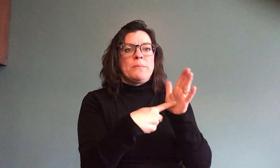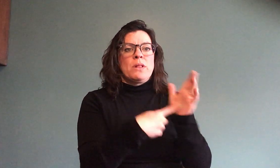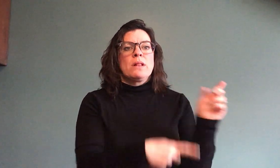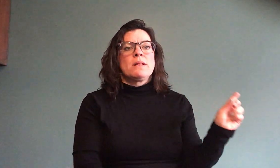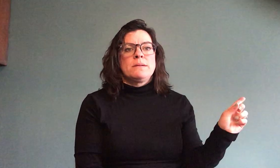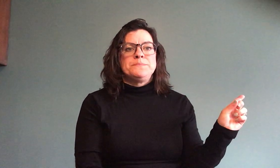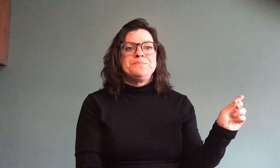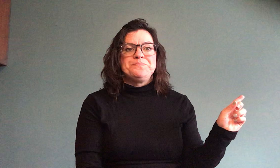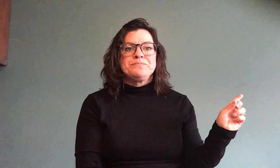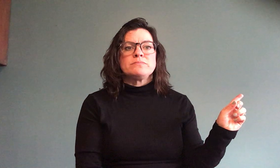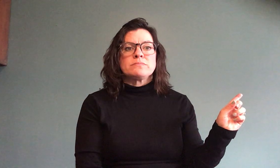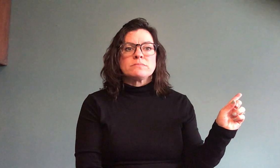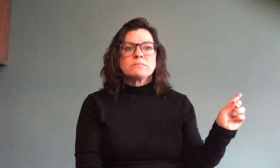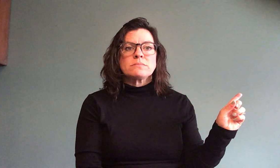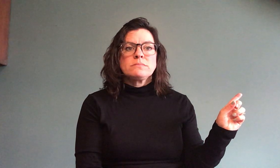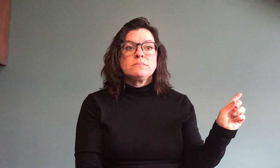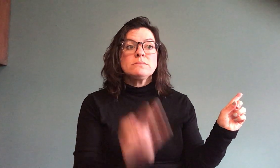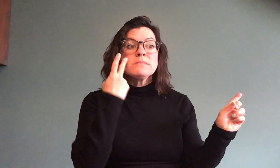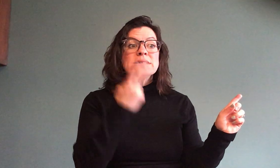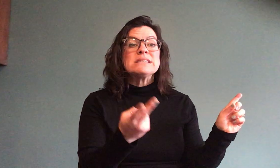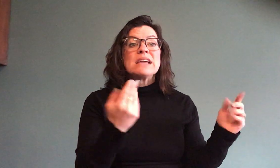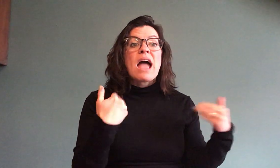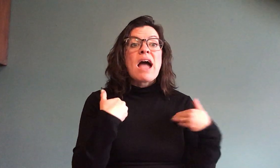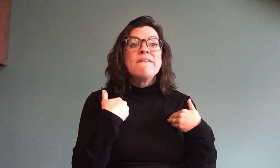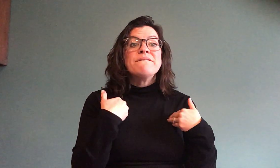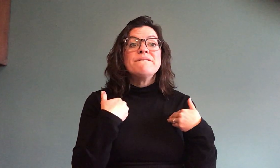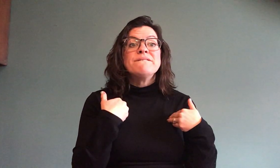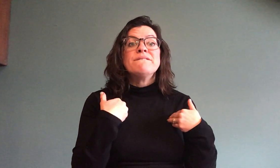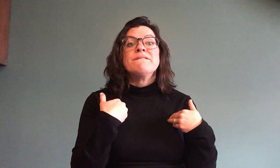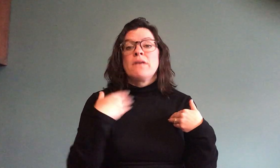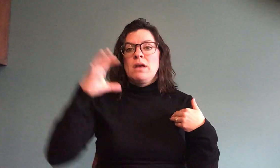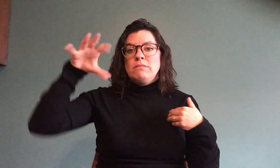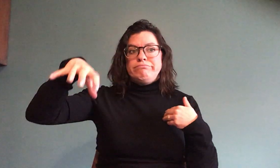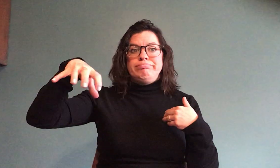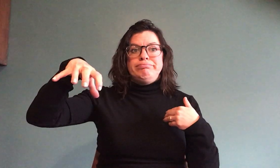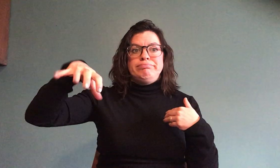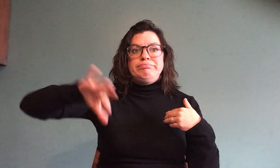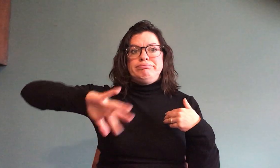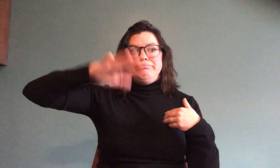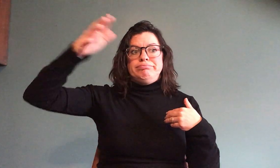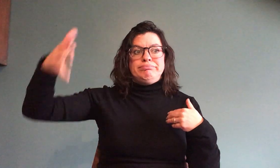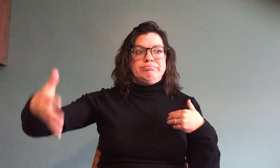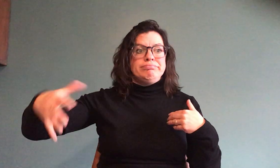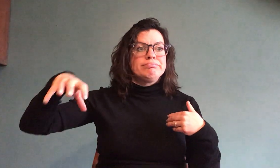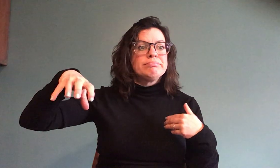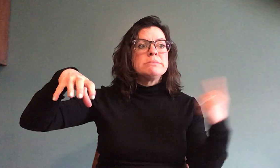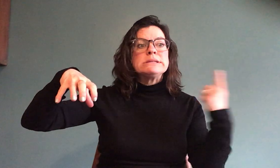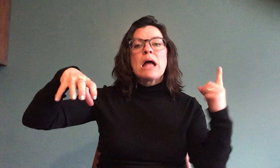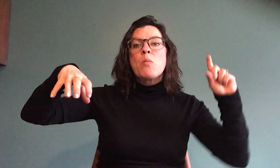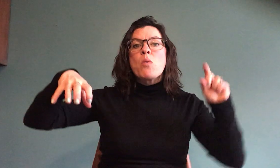Yeah. If I'm walking too close to that material, can I be struck by the material? Yes.